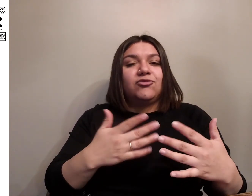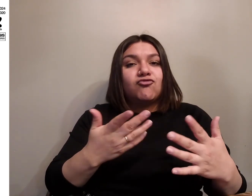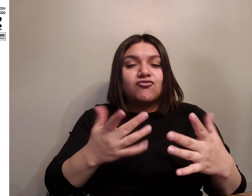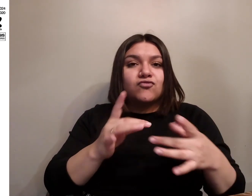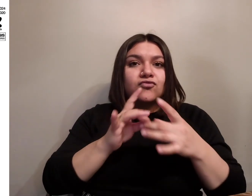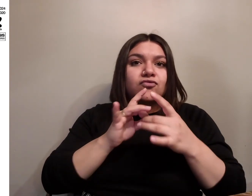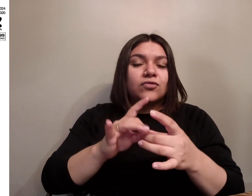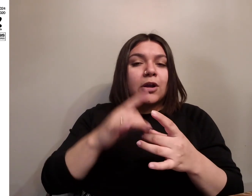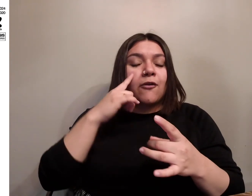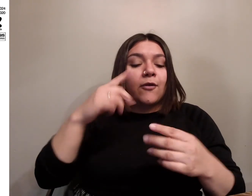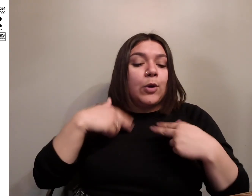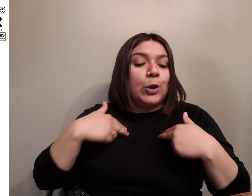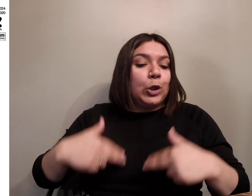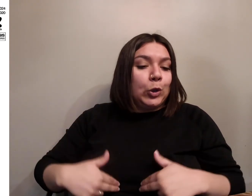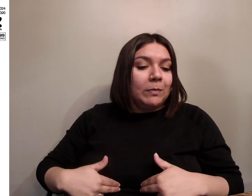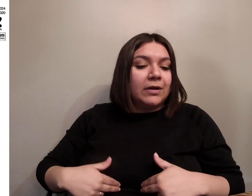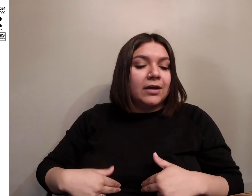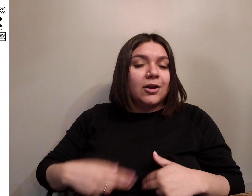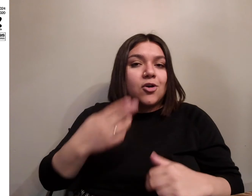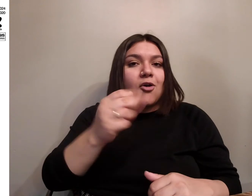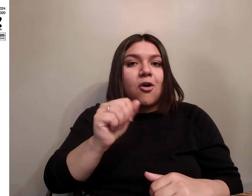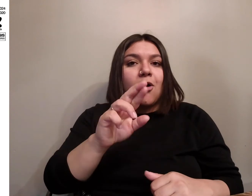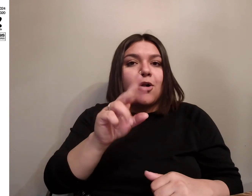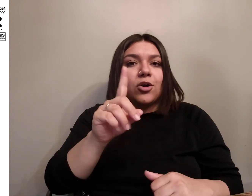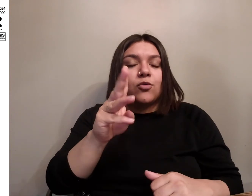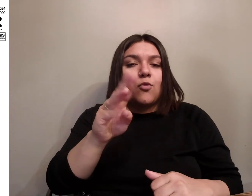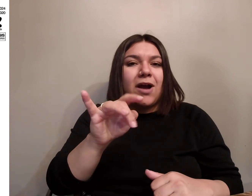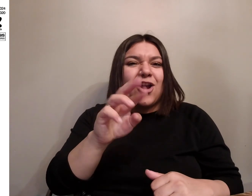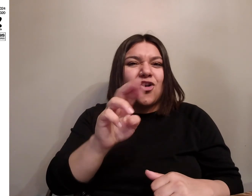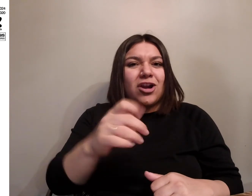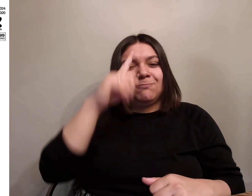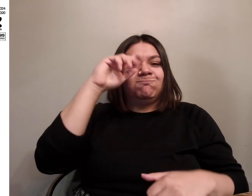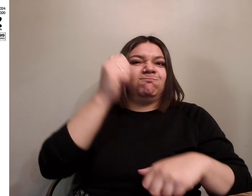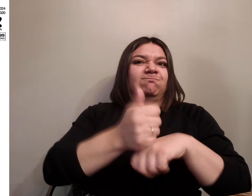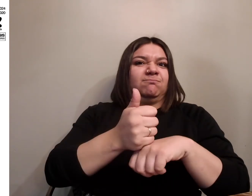it runs on human